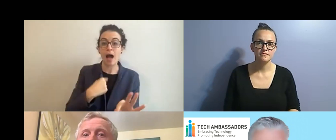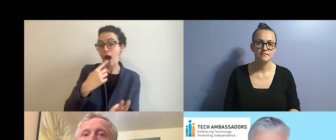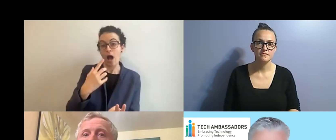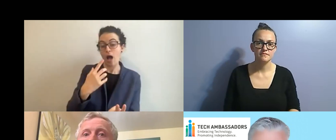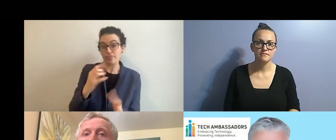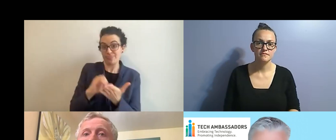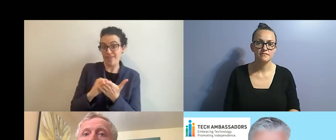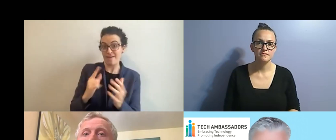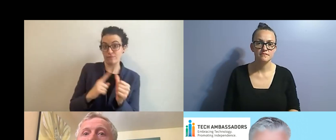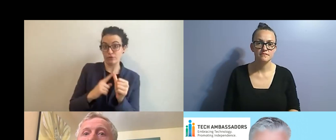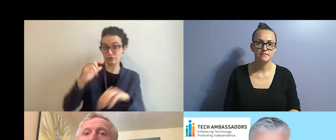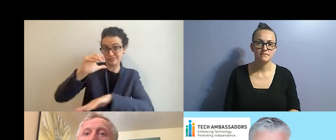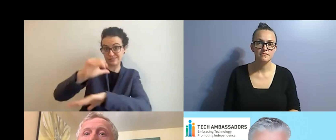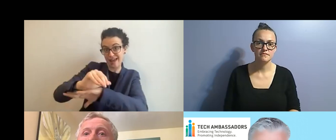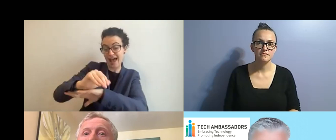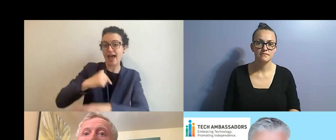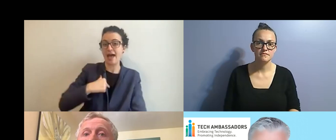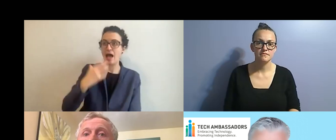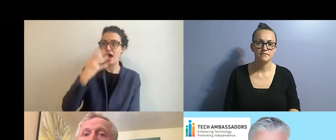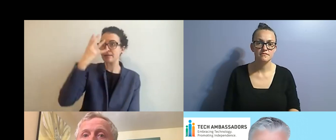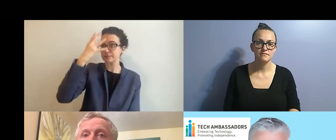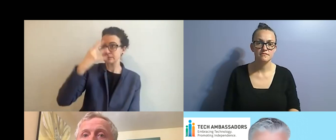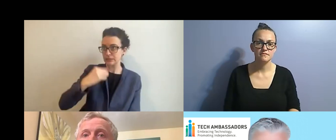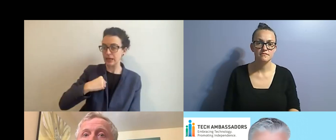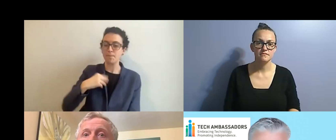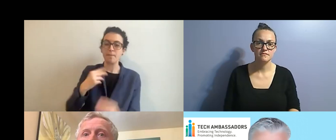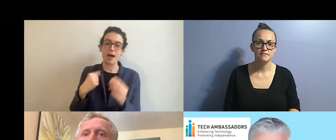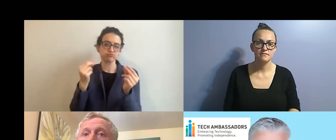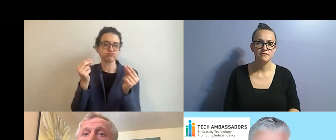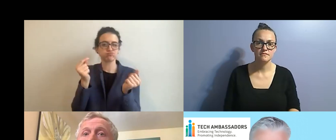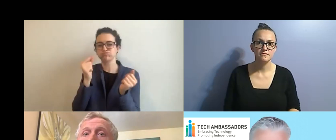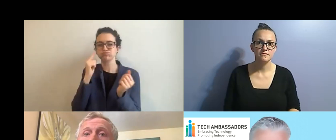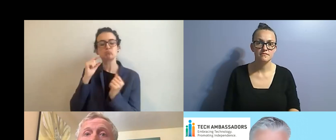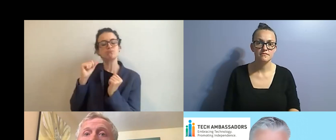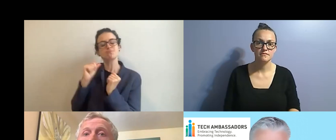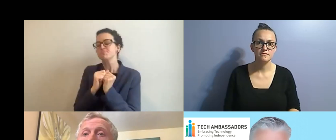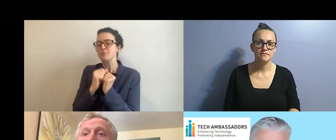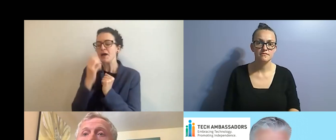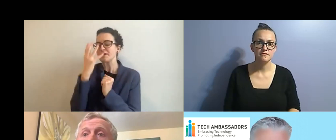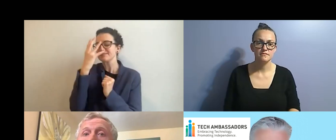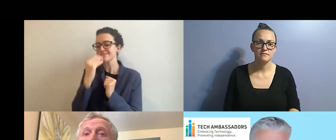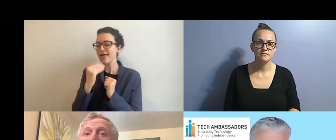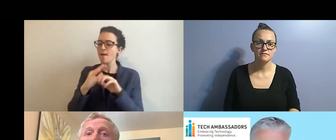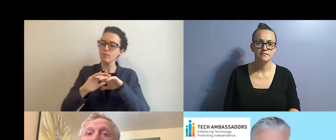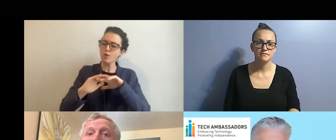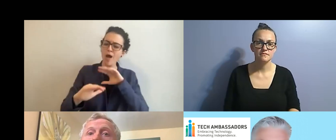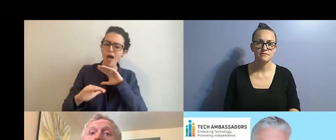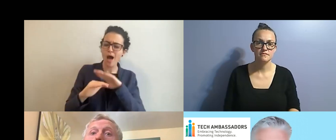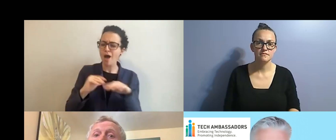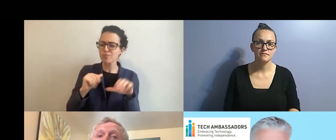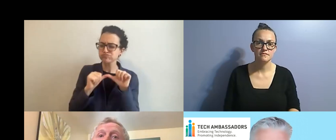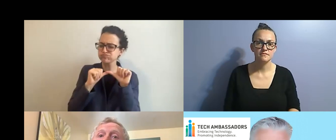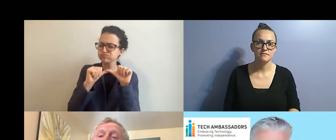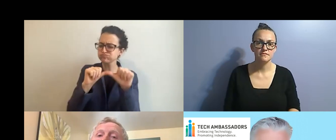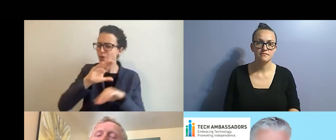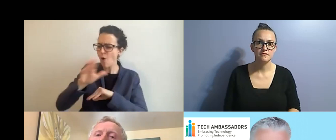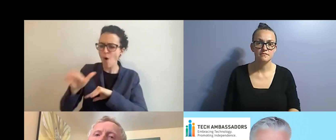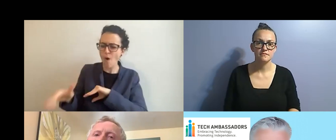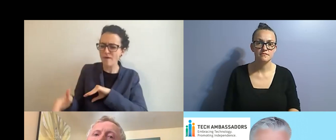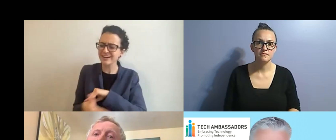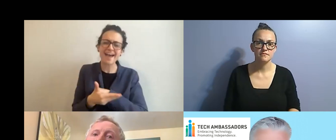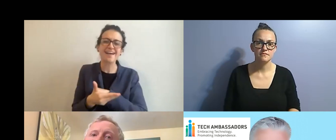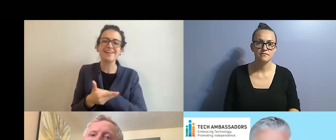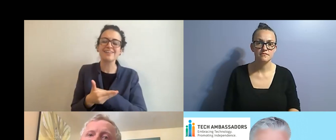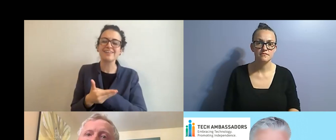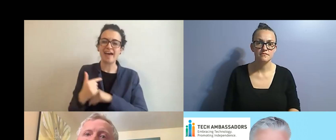you, I fell asleep, and I slept the longest time because I